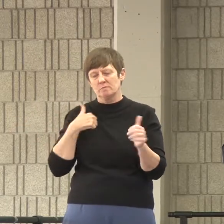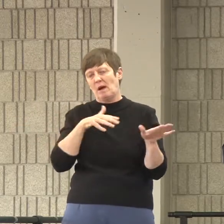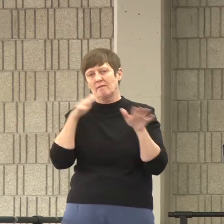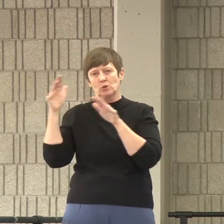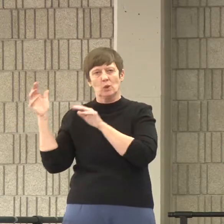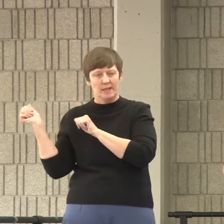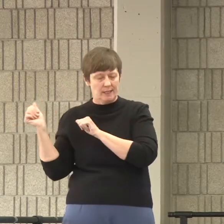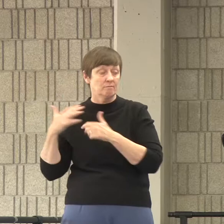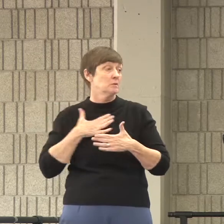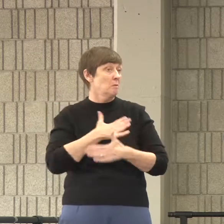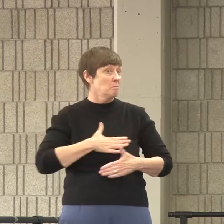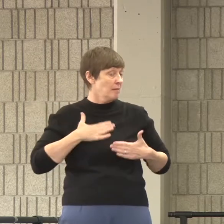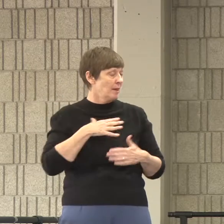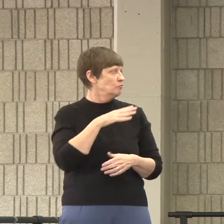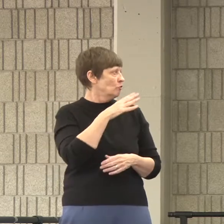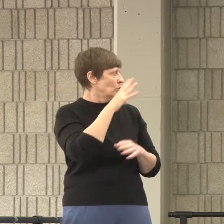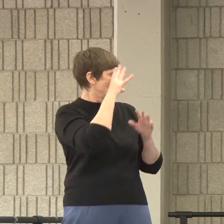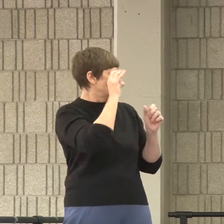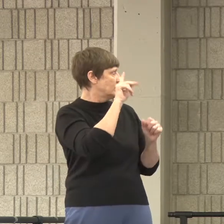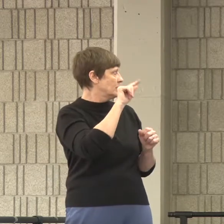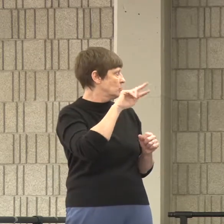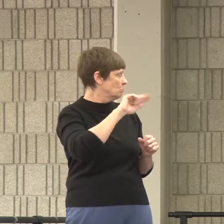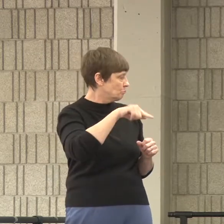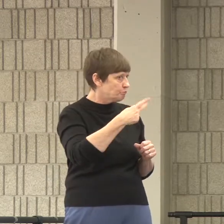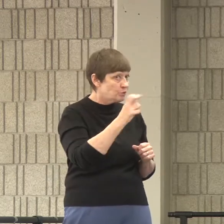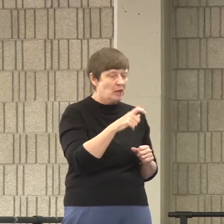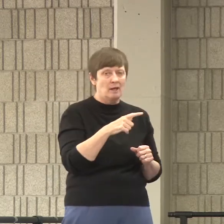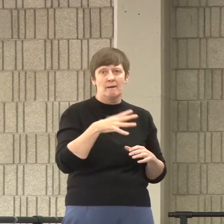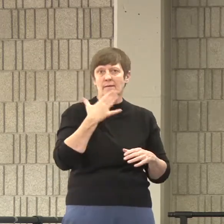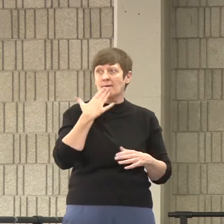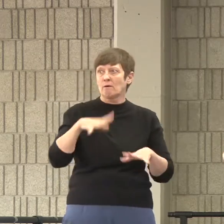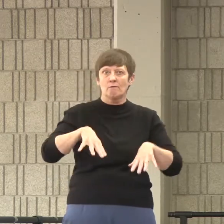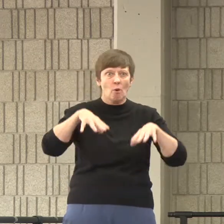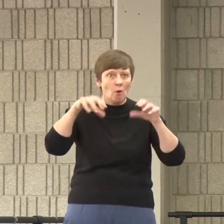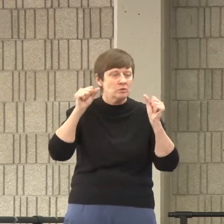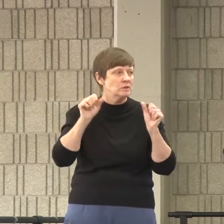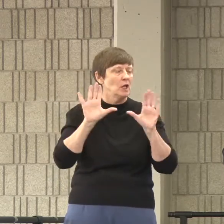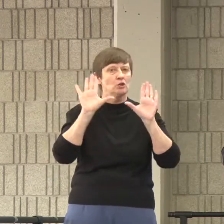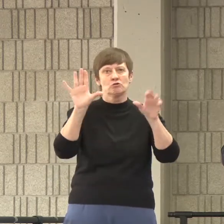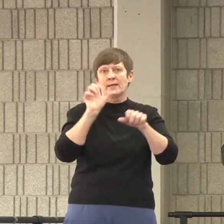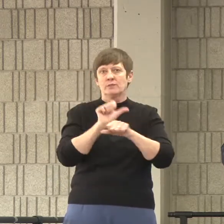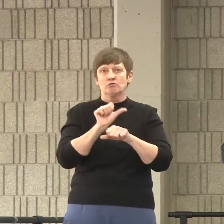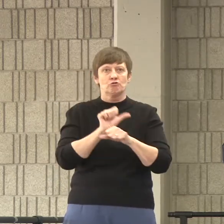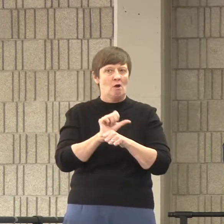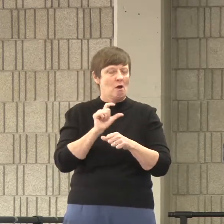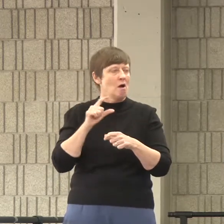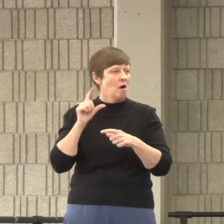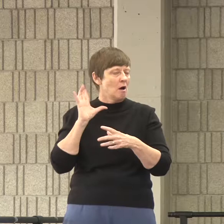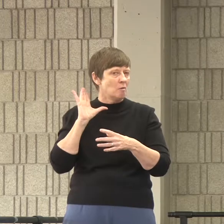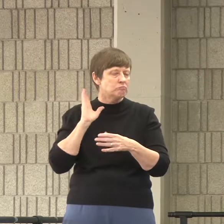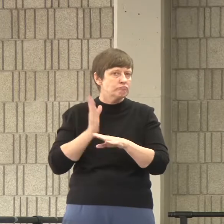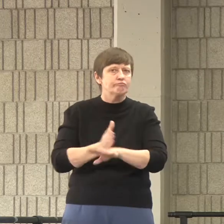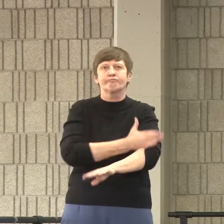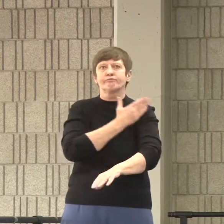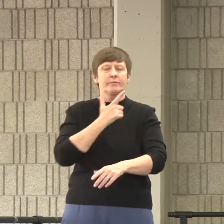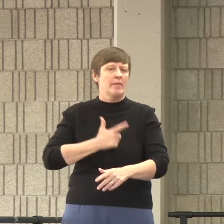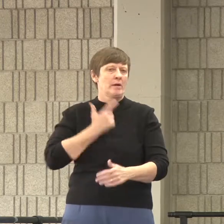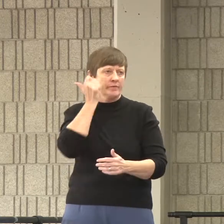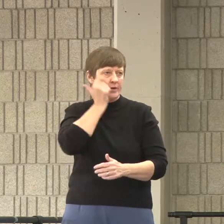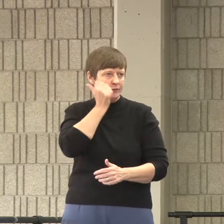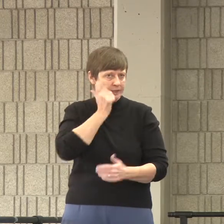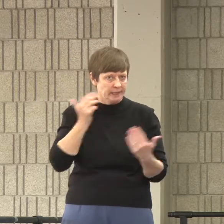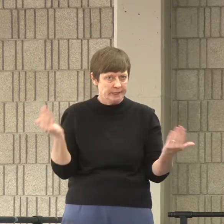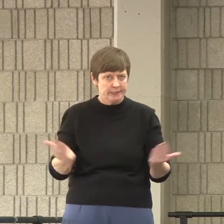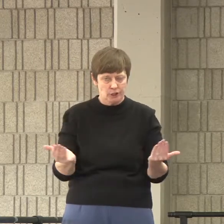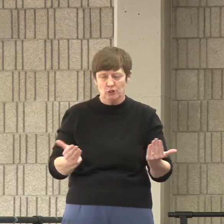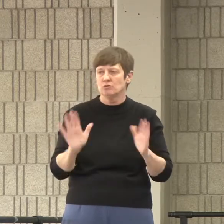with Dr. Sprager. Thank you for hosting this. Thank you for the great job you do enriching lives here every day. And it's great to be here